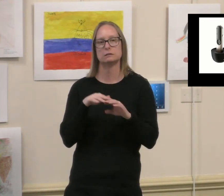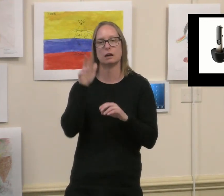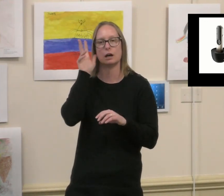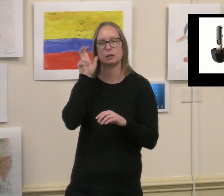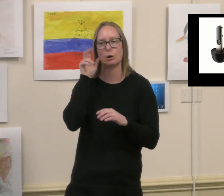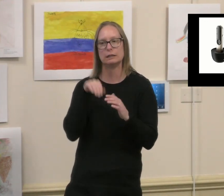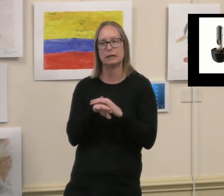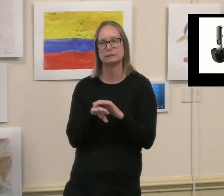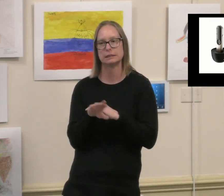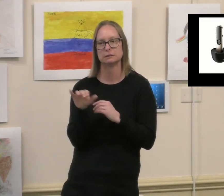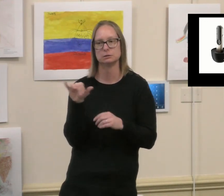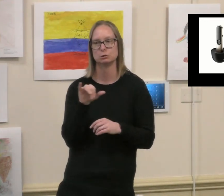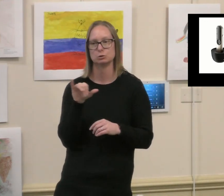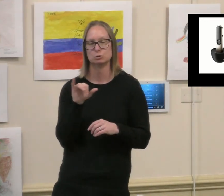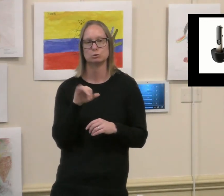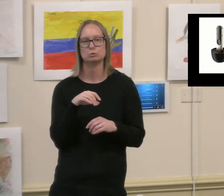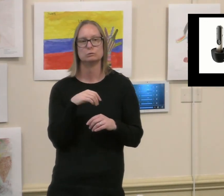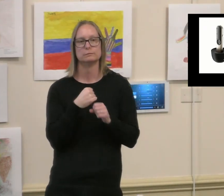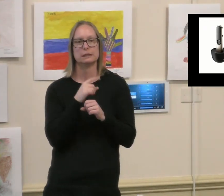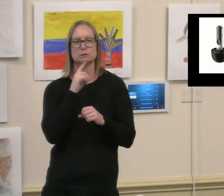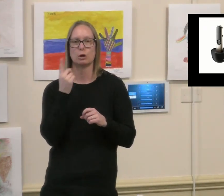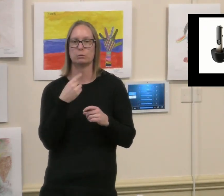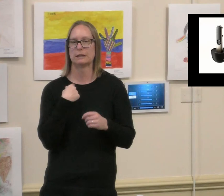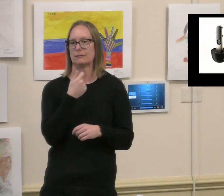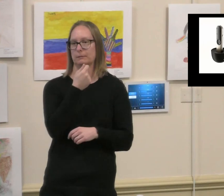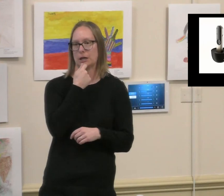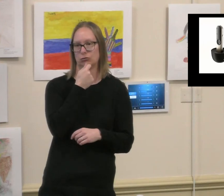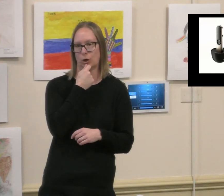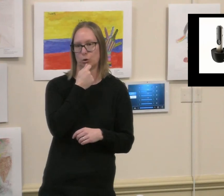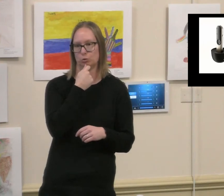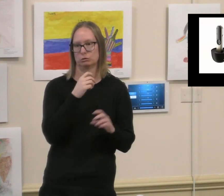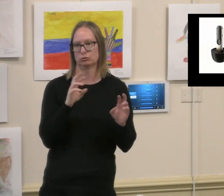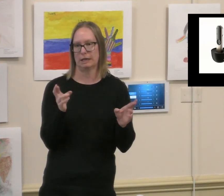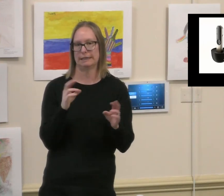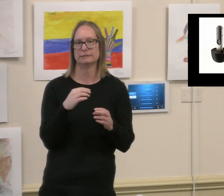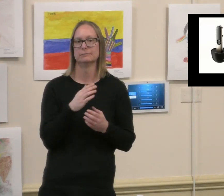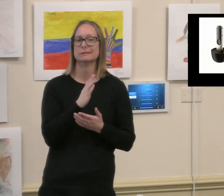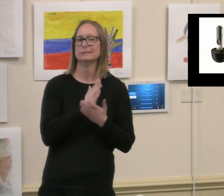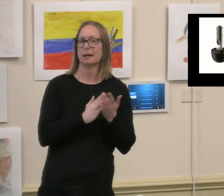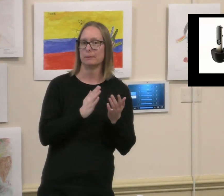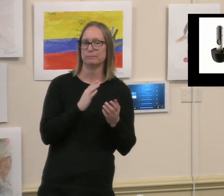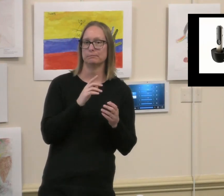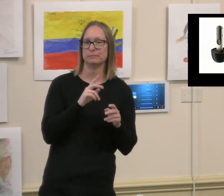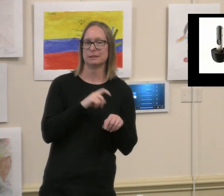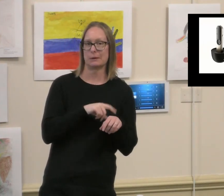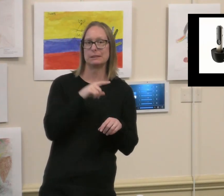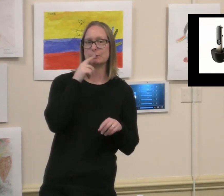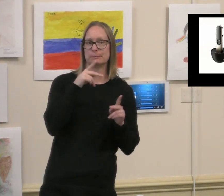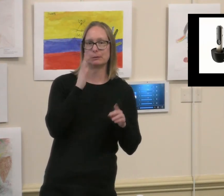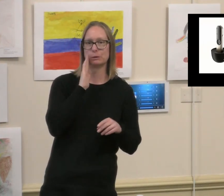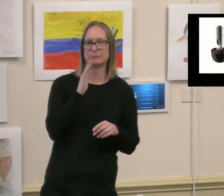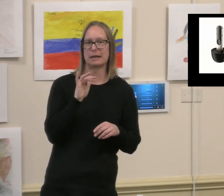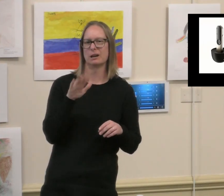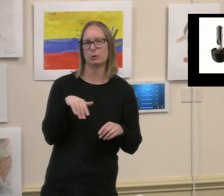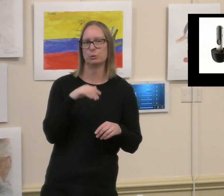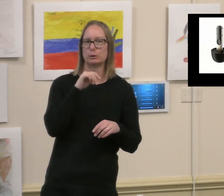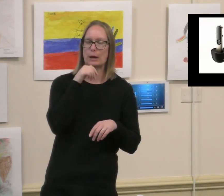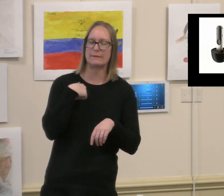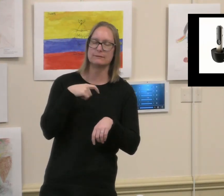If a deaf person is relying on their auditory access, just make sure that you always have a microphone ready. Sometimes hearing people will be like,